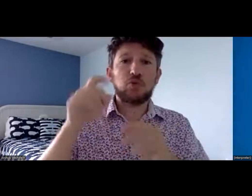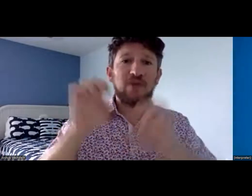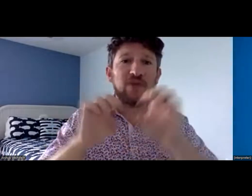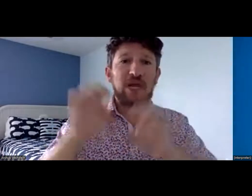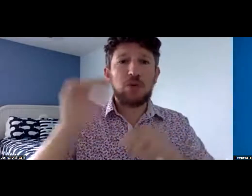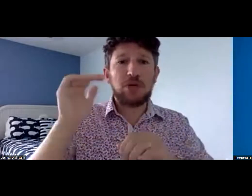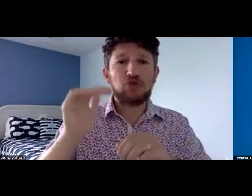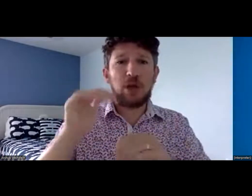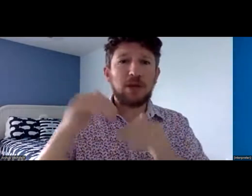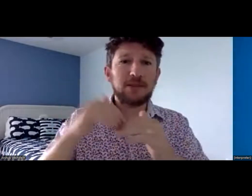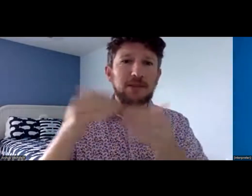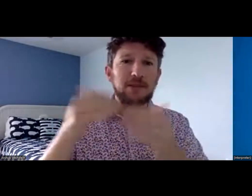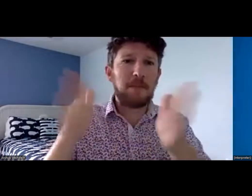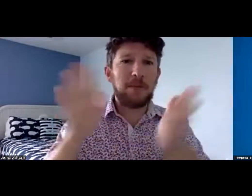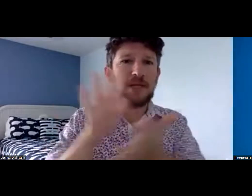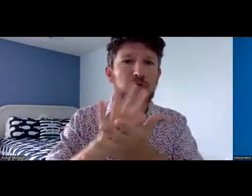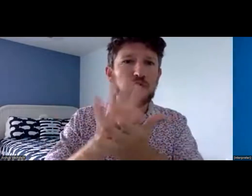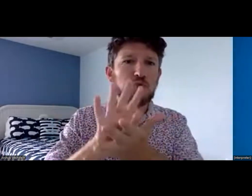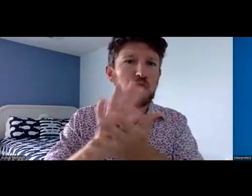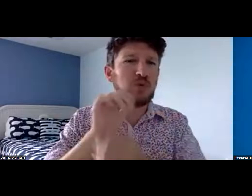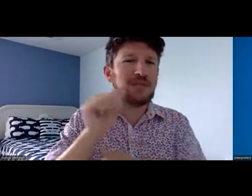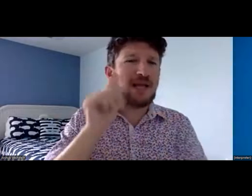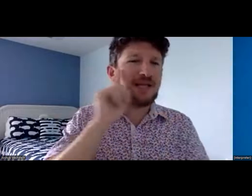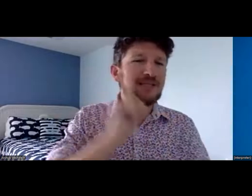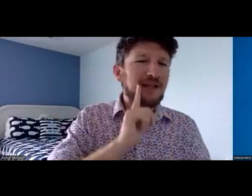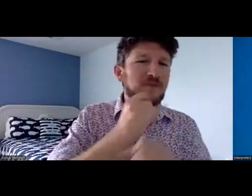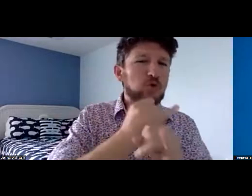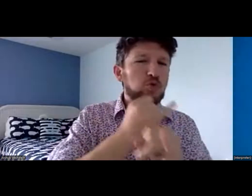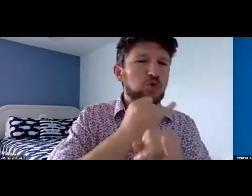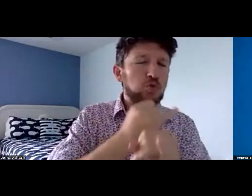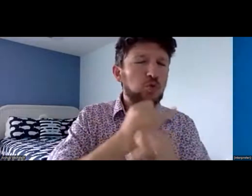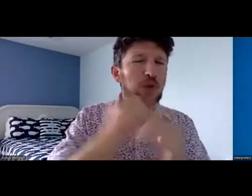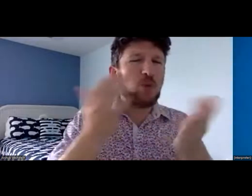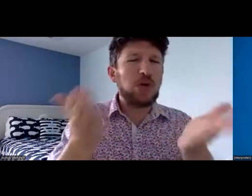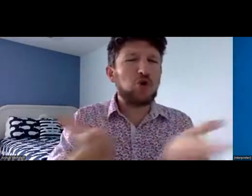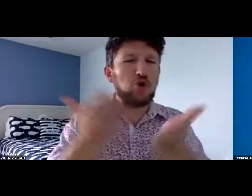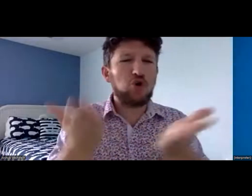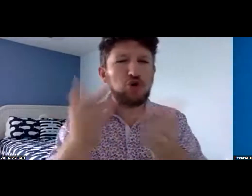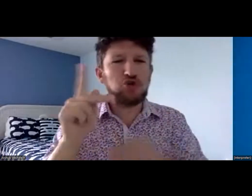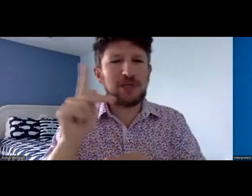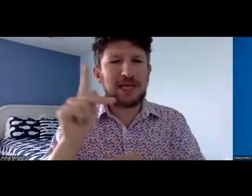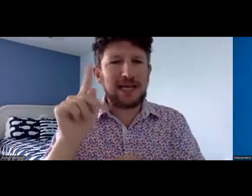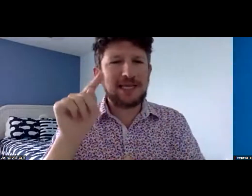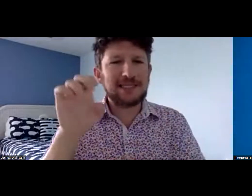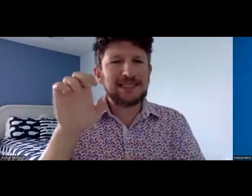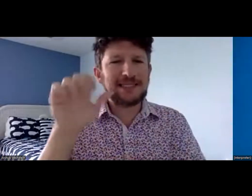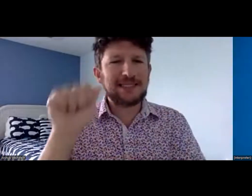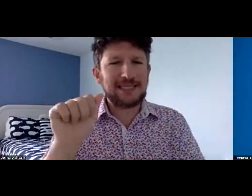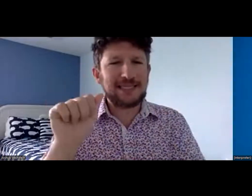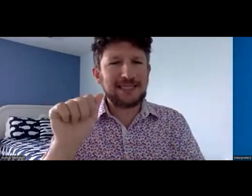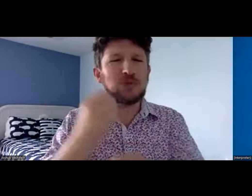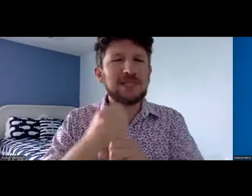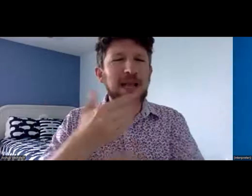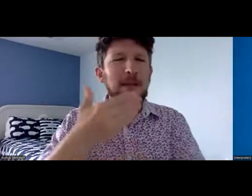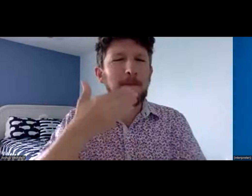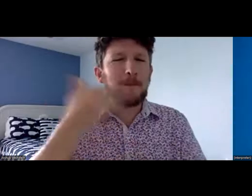I think especially when evaluating children in public schools rather than in schools for the deaf, I